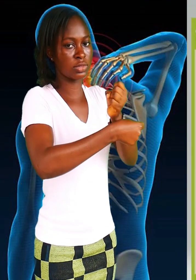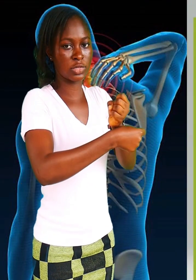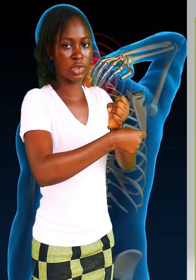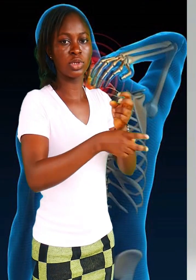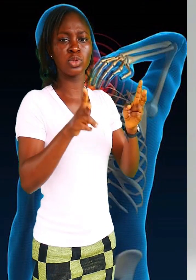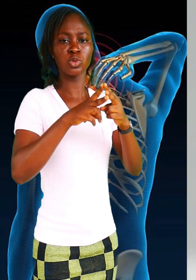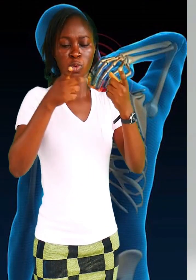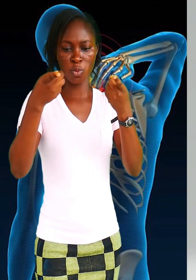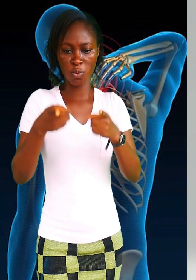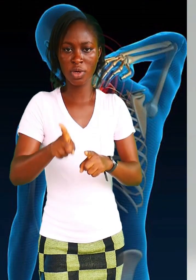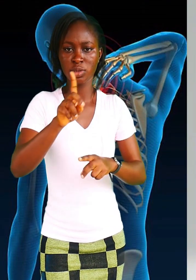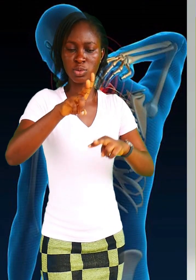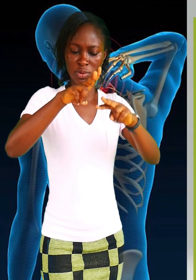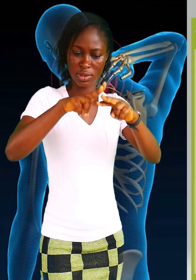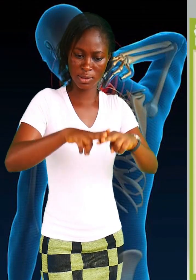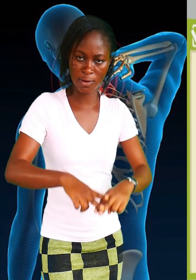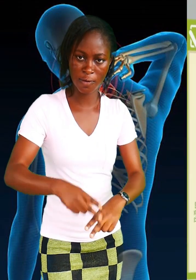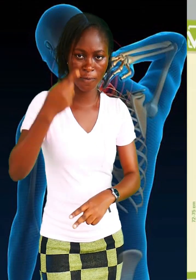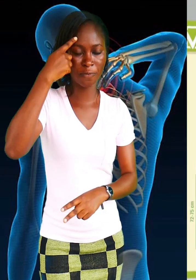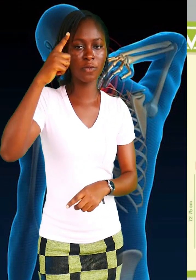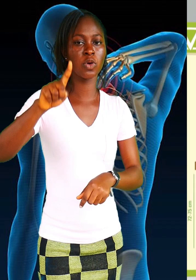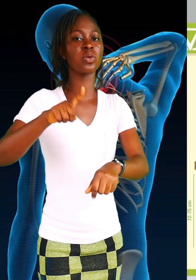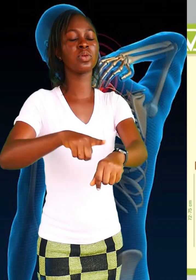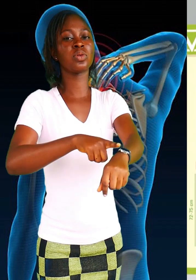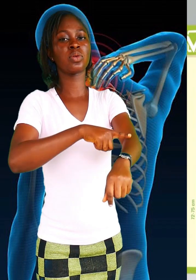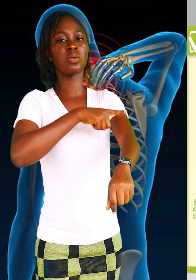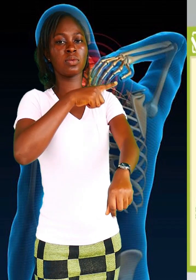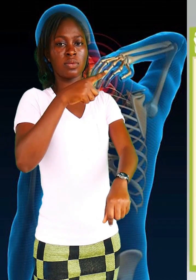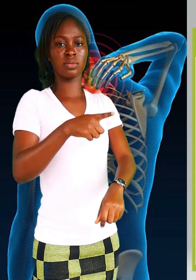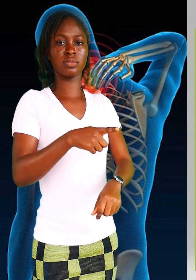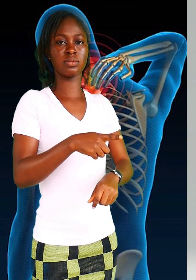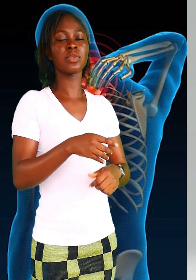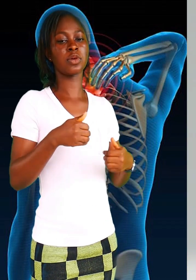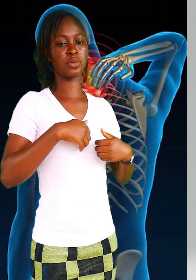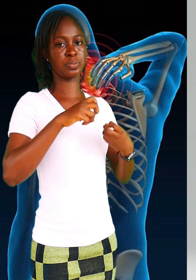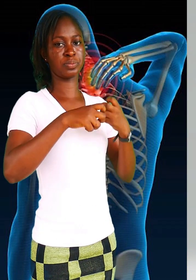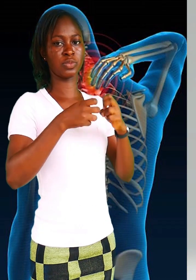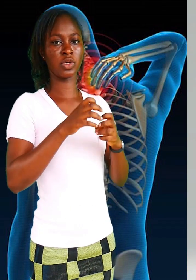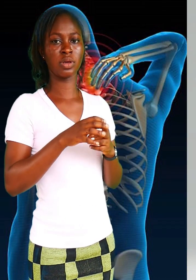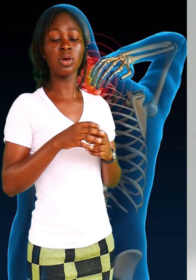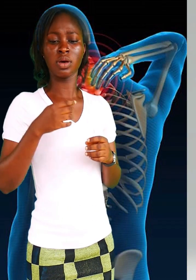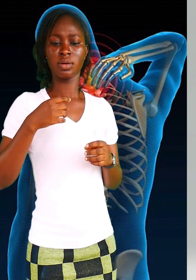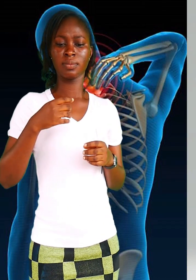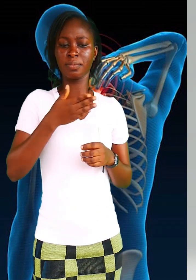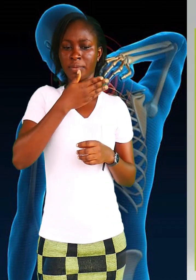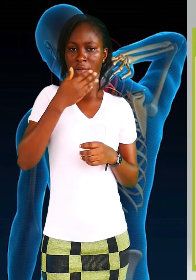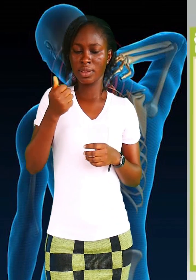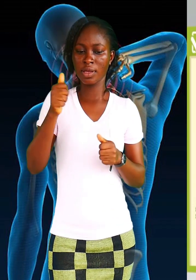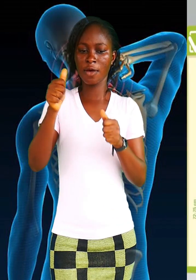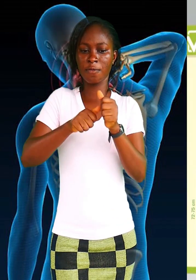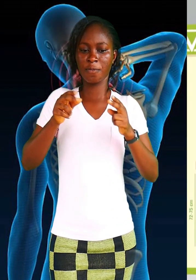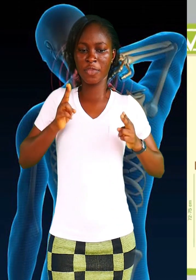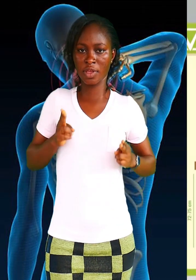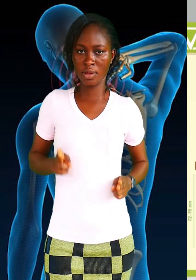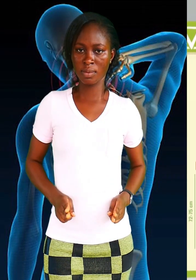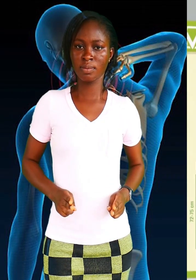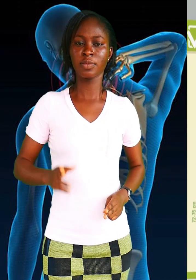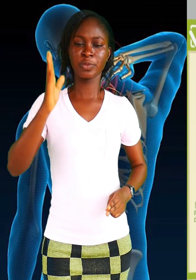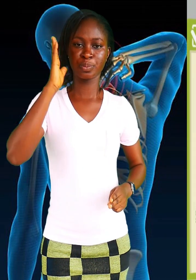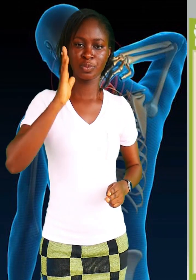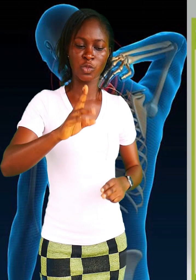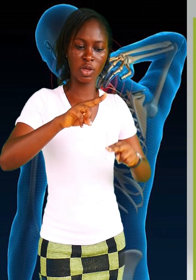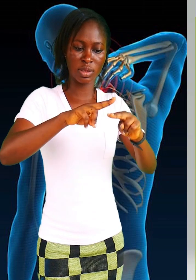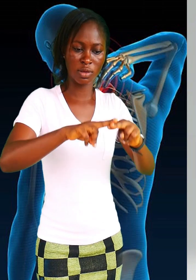se cha nipa bi a se se wo tena se a at least 1 hour, and so to me, sorry. Now, if you won't enter and take a